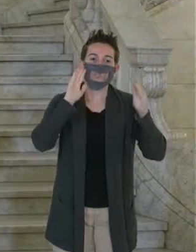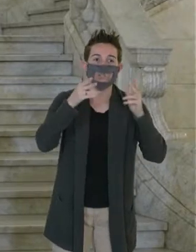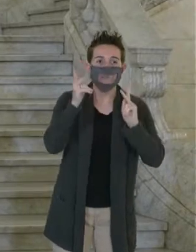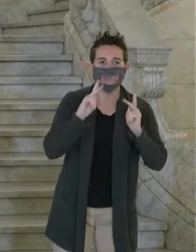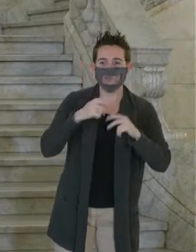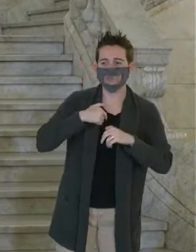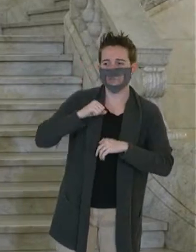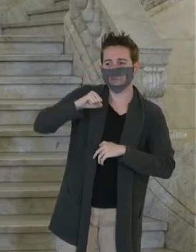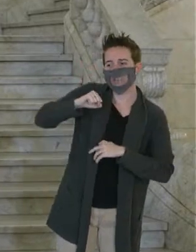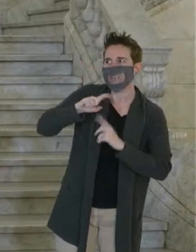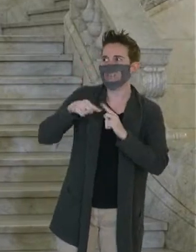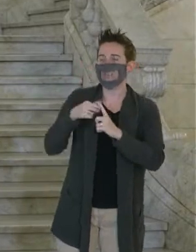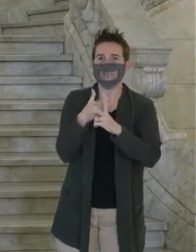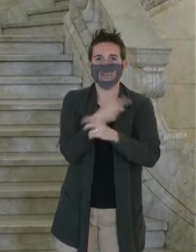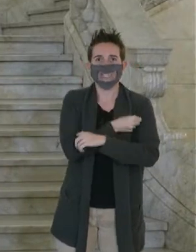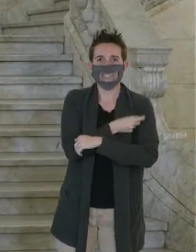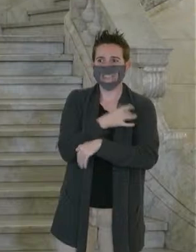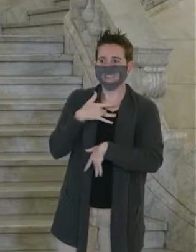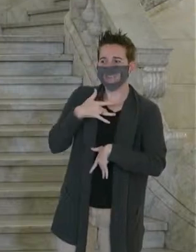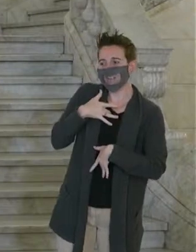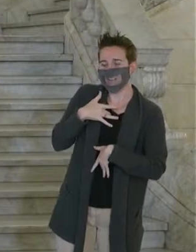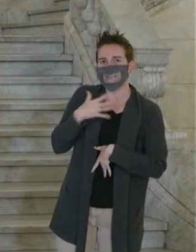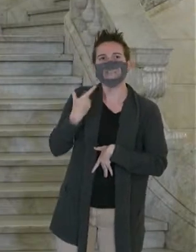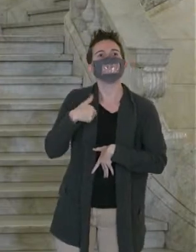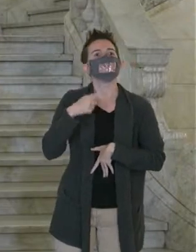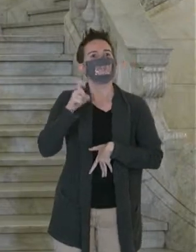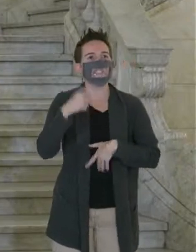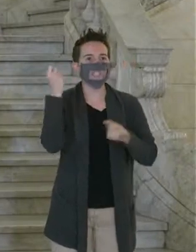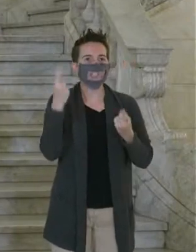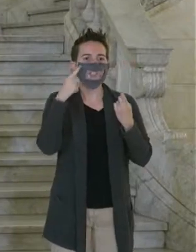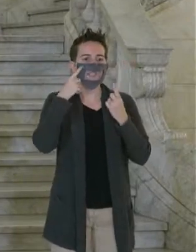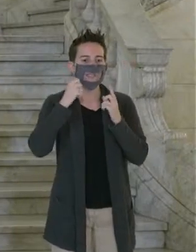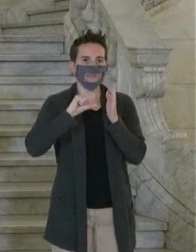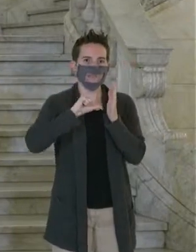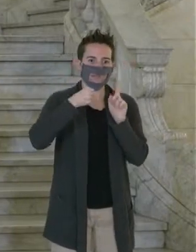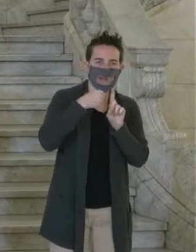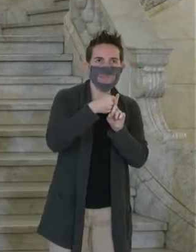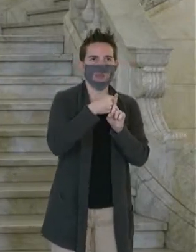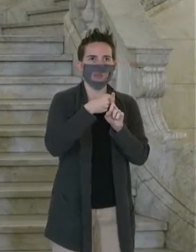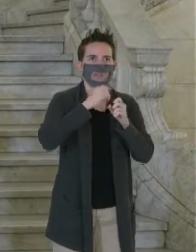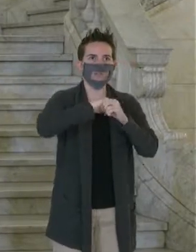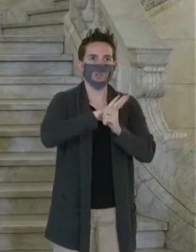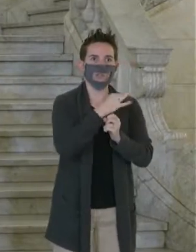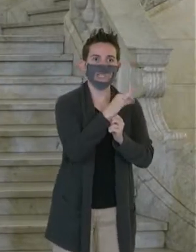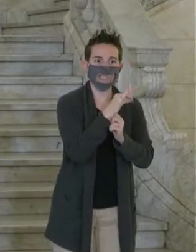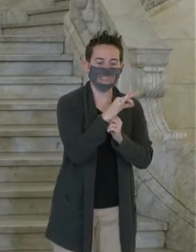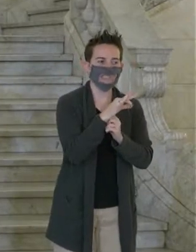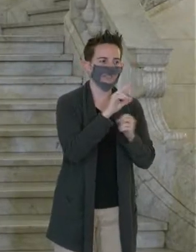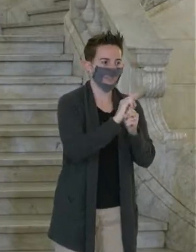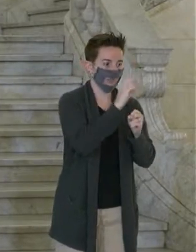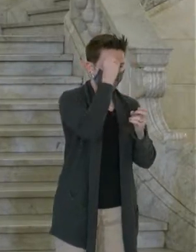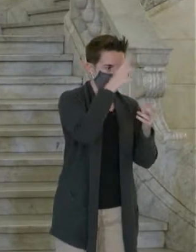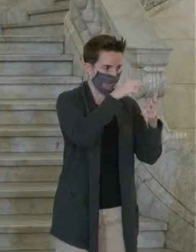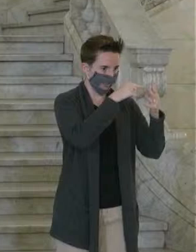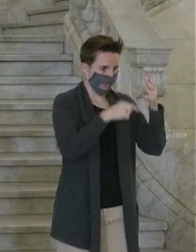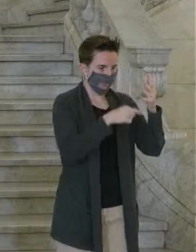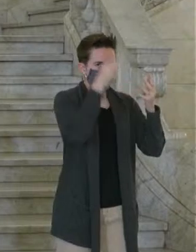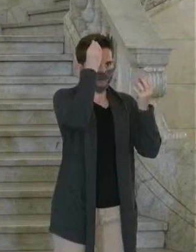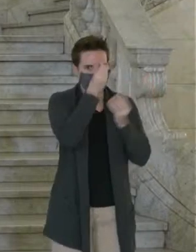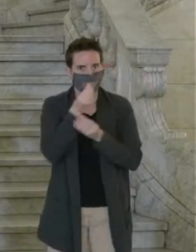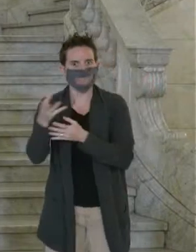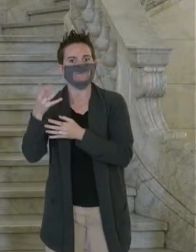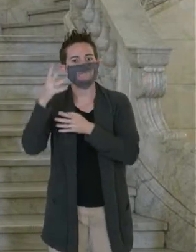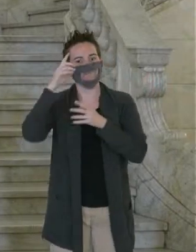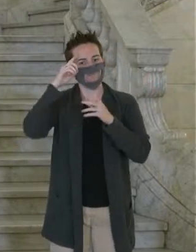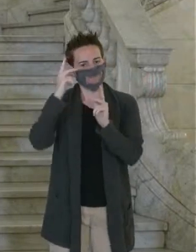hesitancy and understand the impact of COVID-19 on our community and use that information to inform